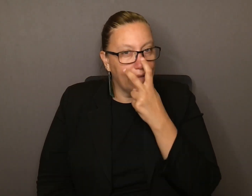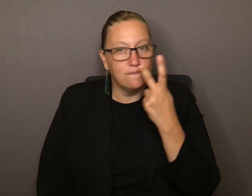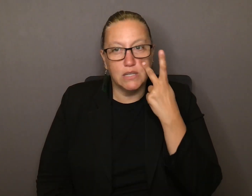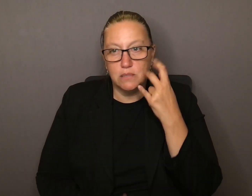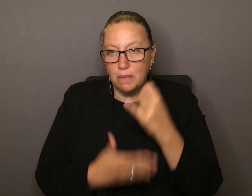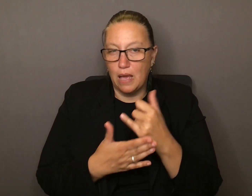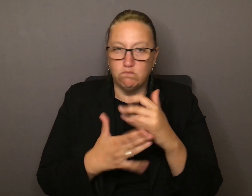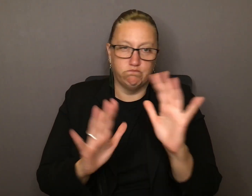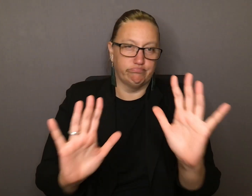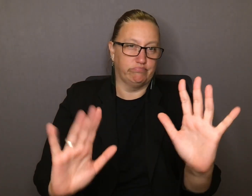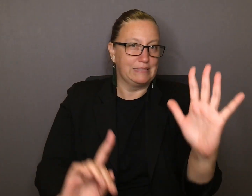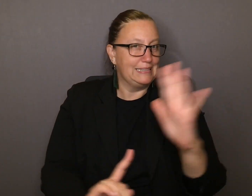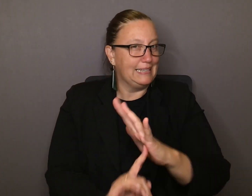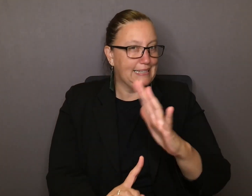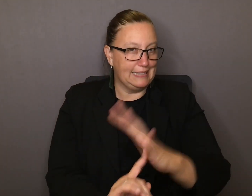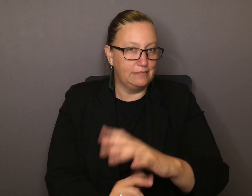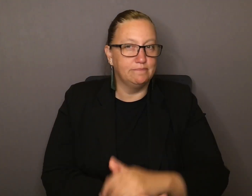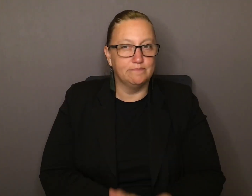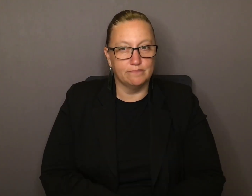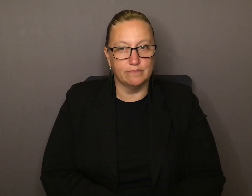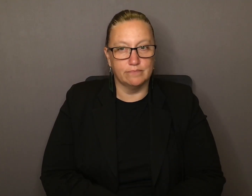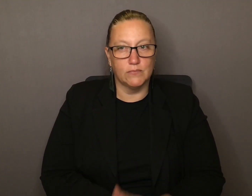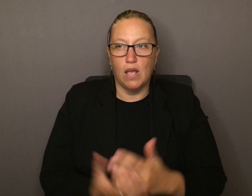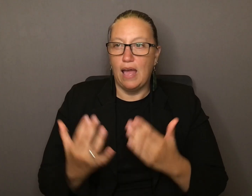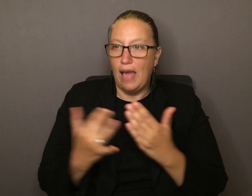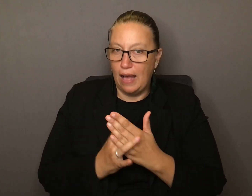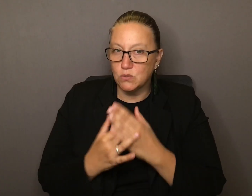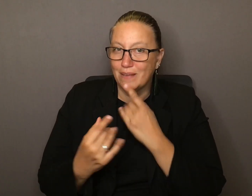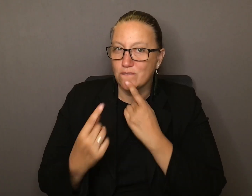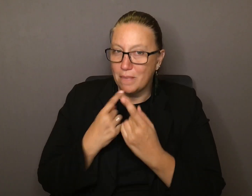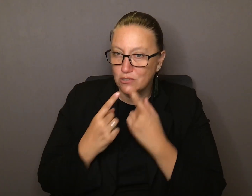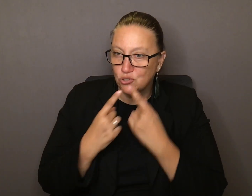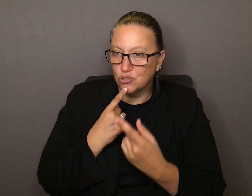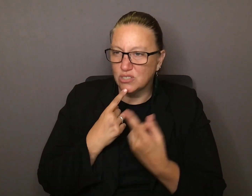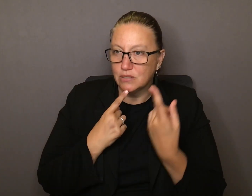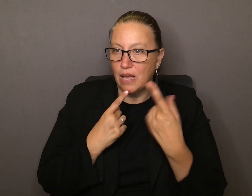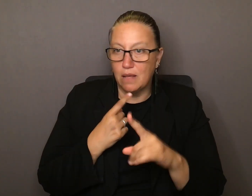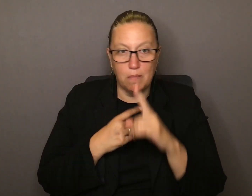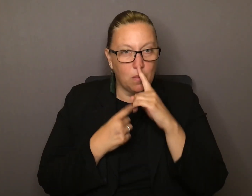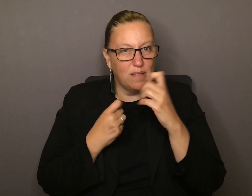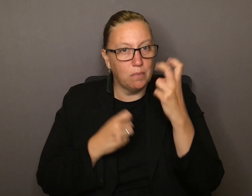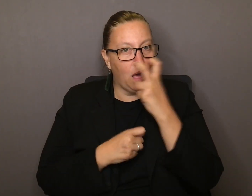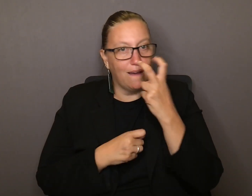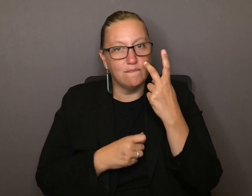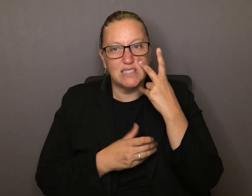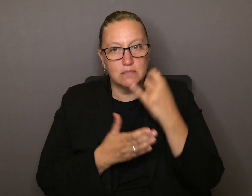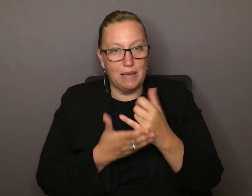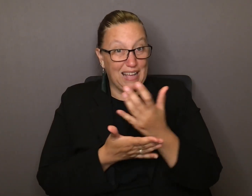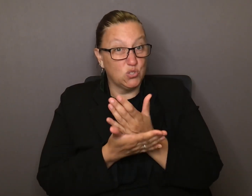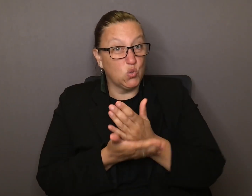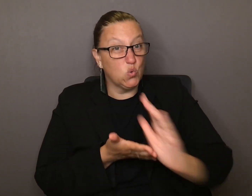Access to information and the exclusion of participation by people who are blind and vision impaired is probably our number